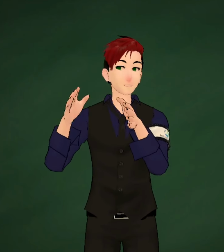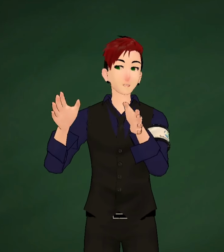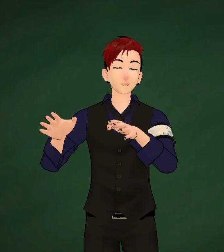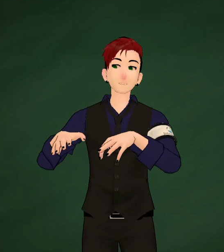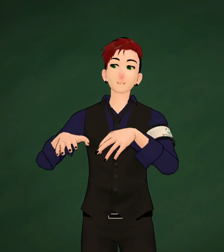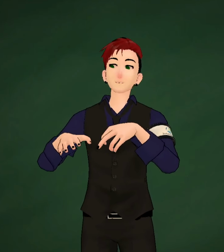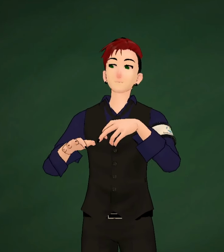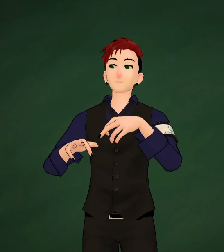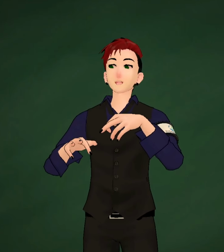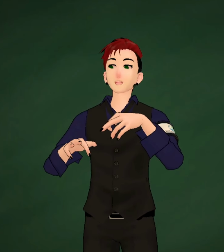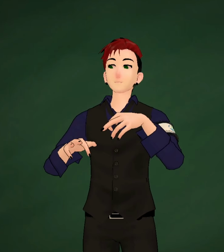BSL person.